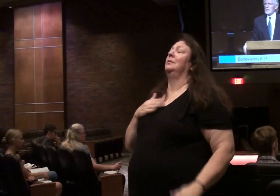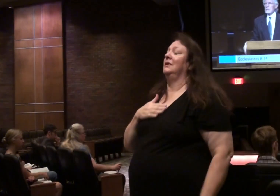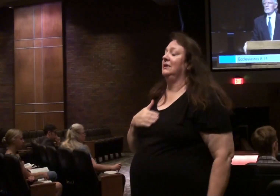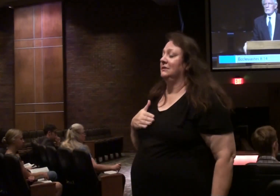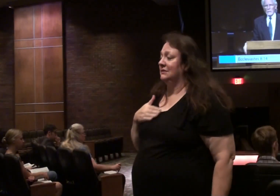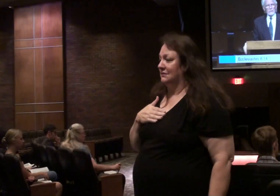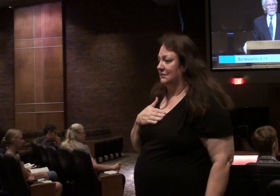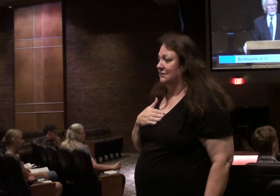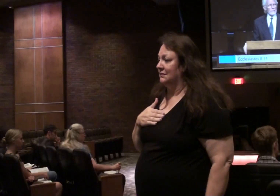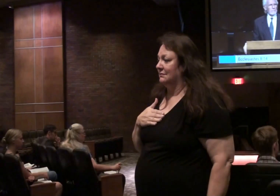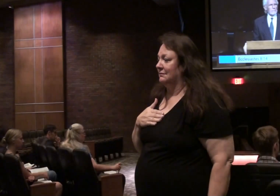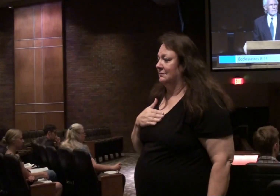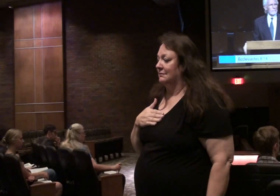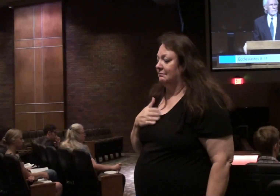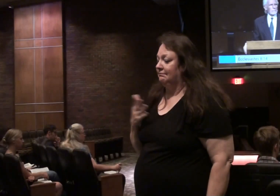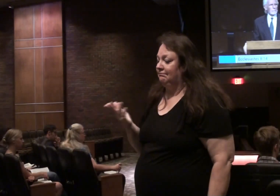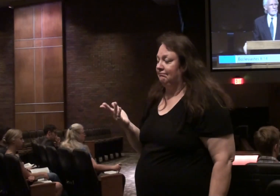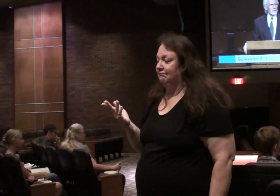Then we realize this is brief.